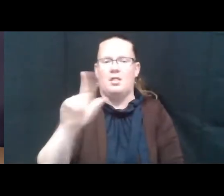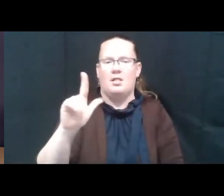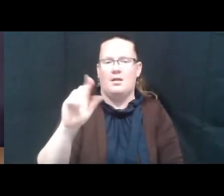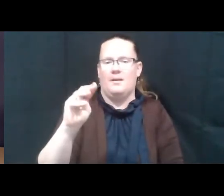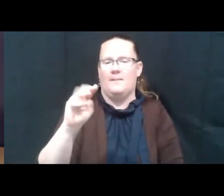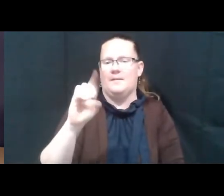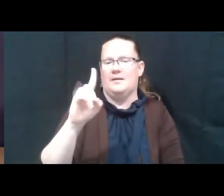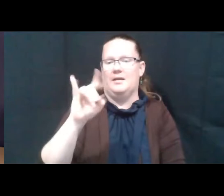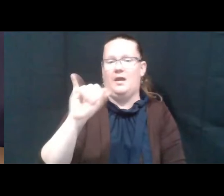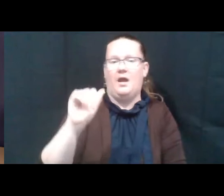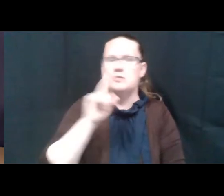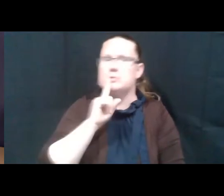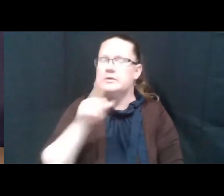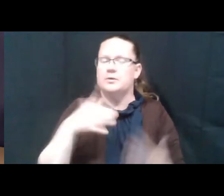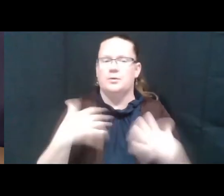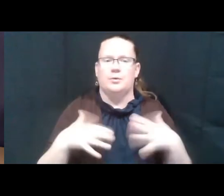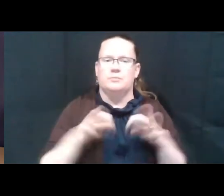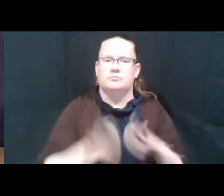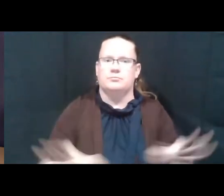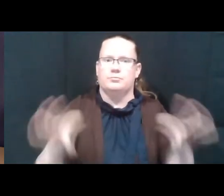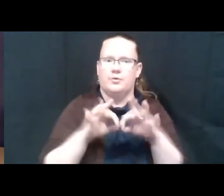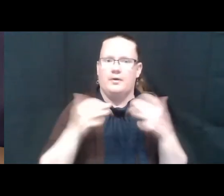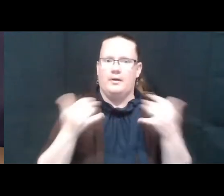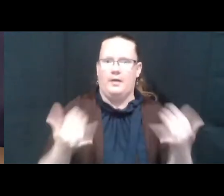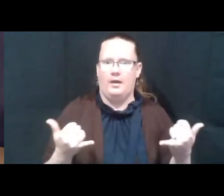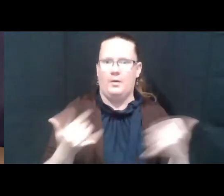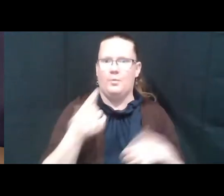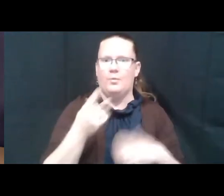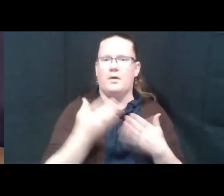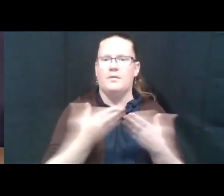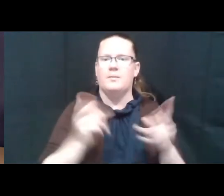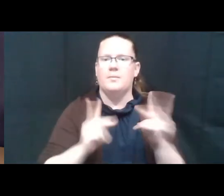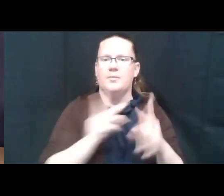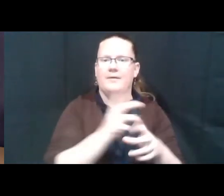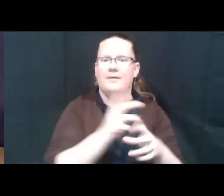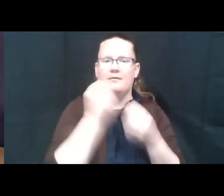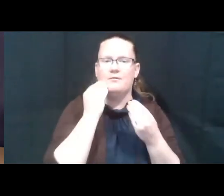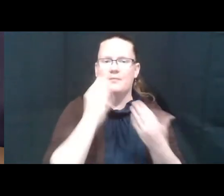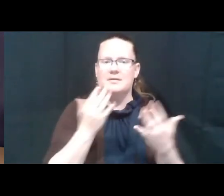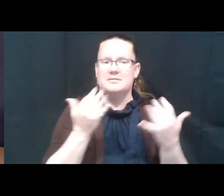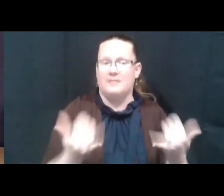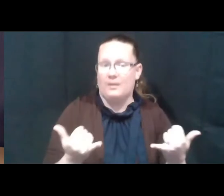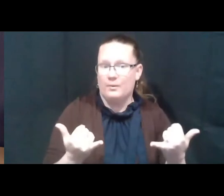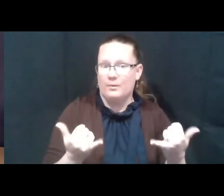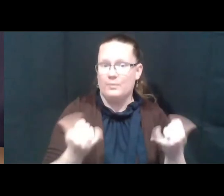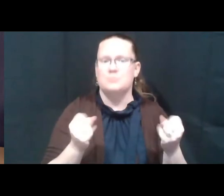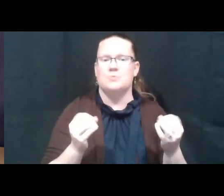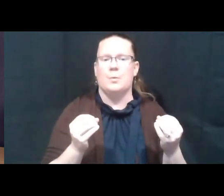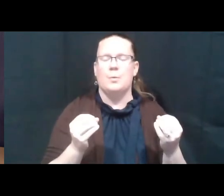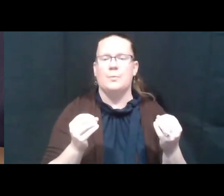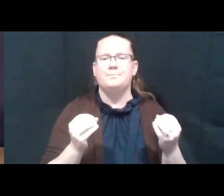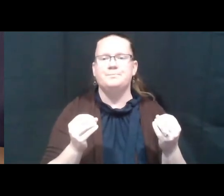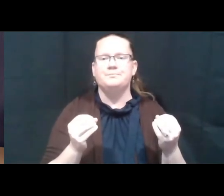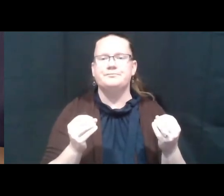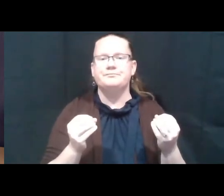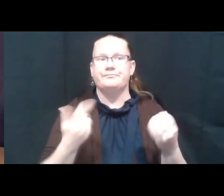its importance. It's one of the ways that people are getting information. And so where I would typically be, and along with the